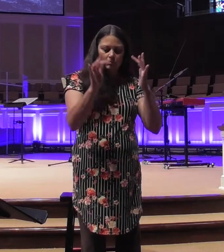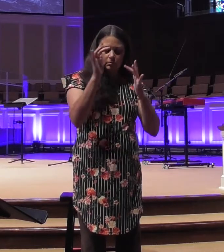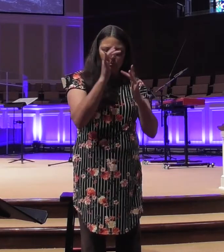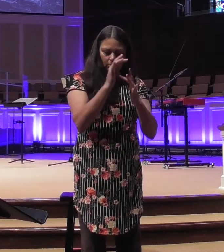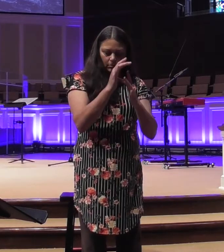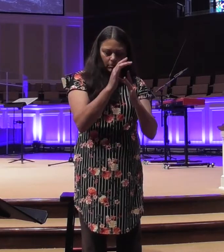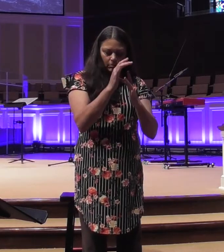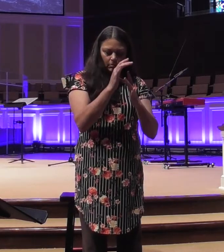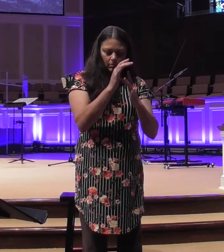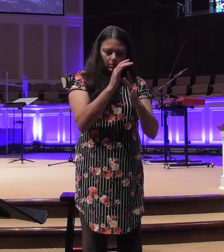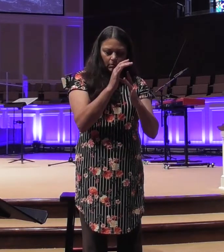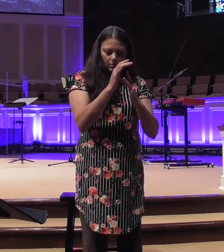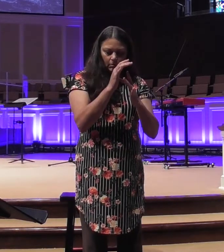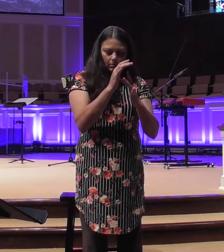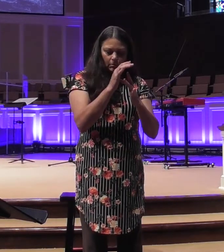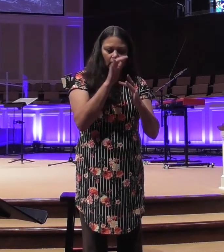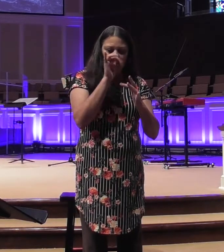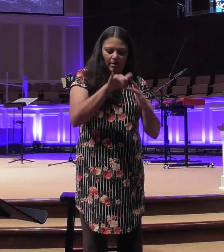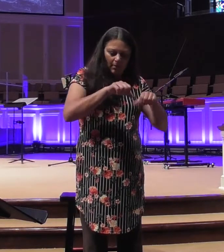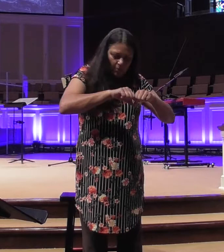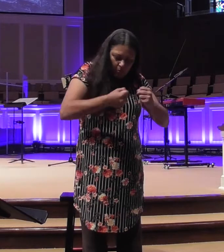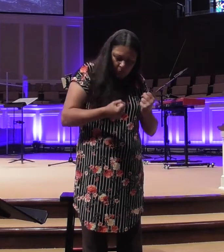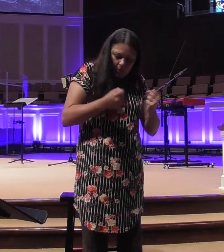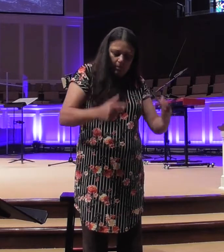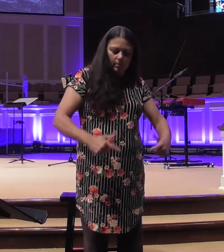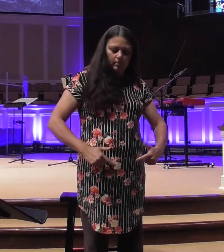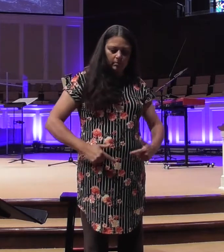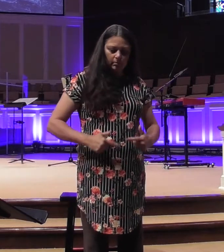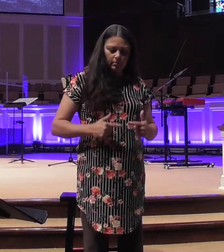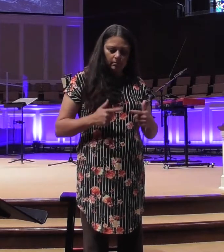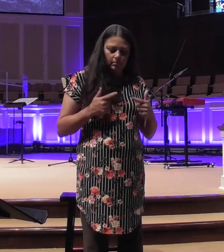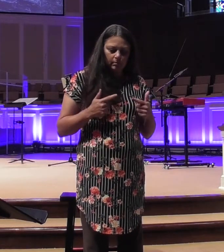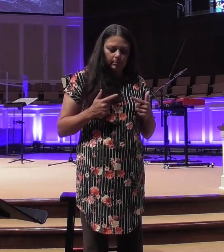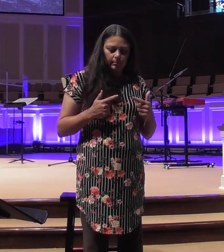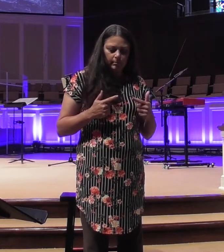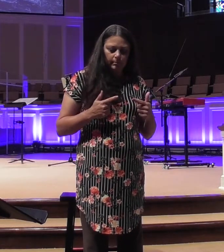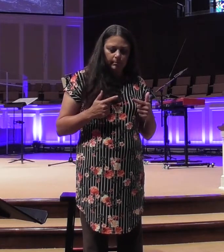And that that life, that broken life,